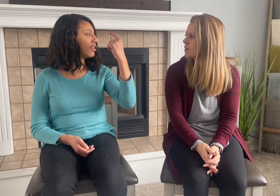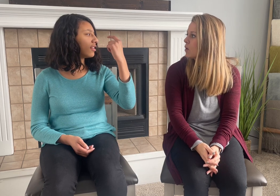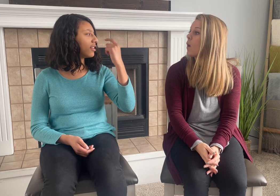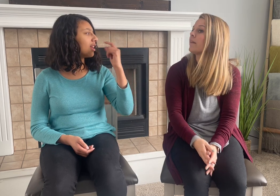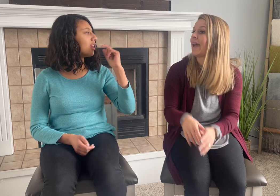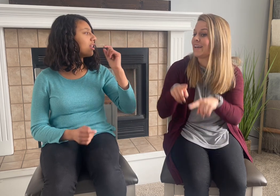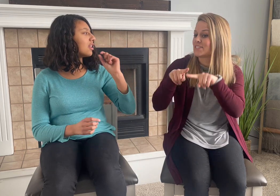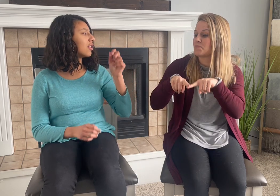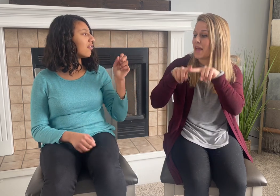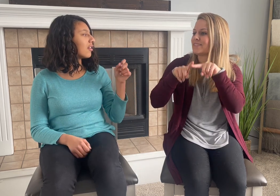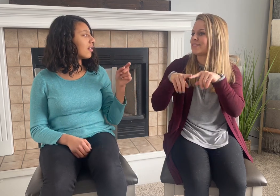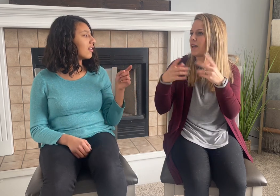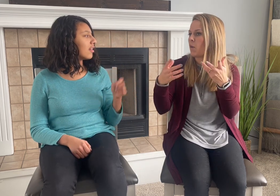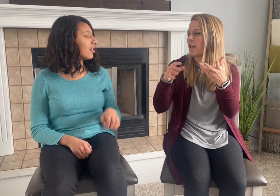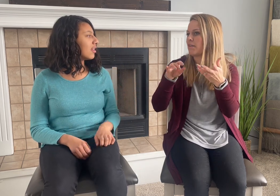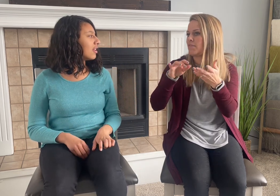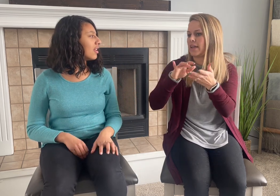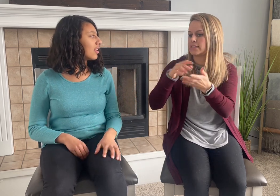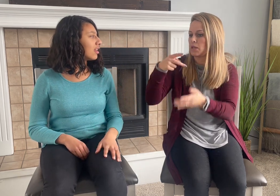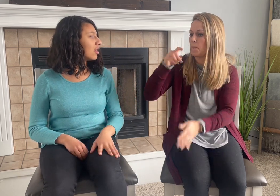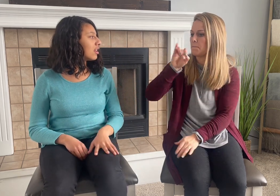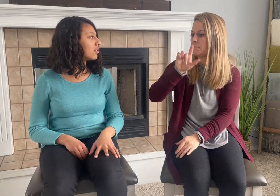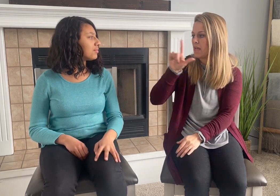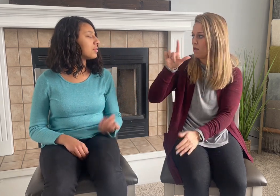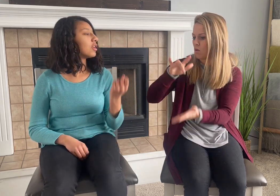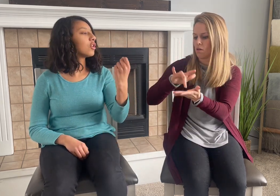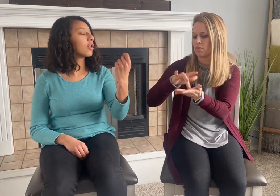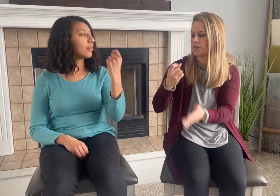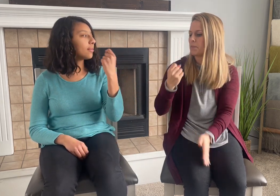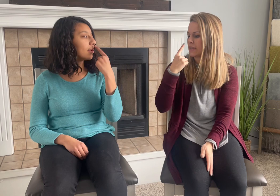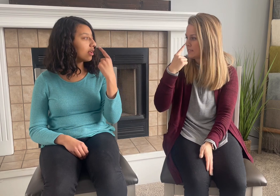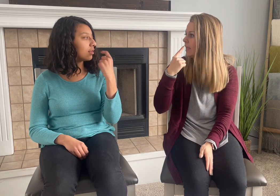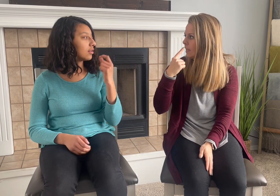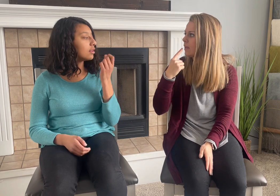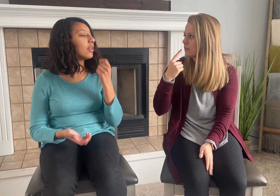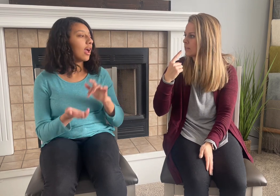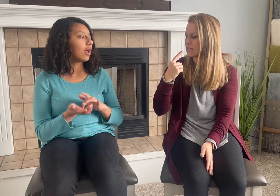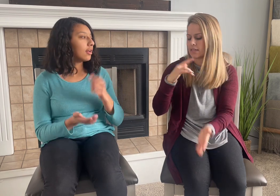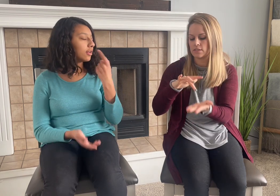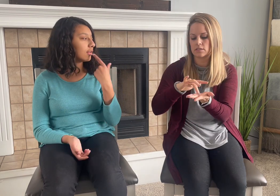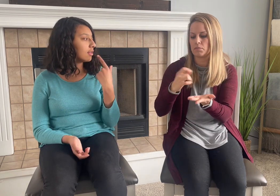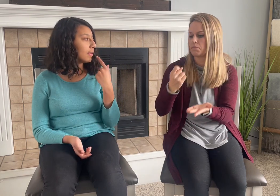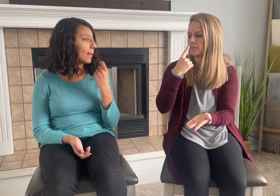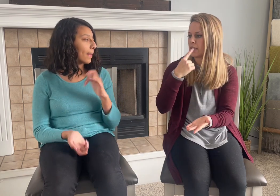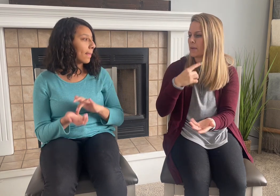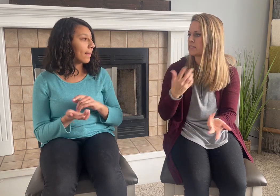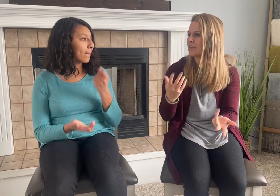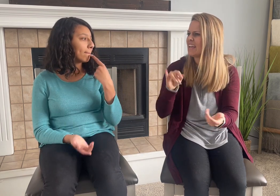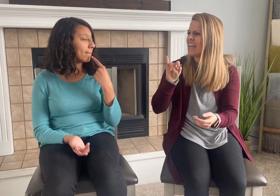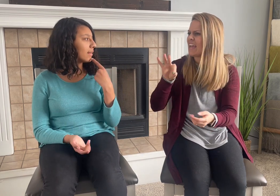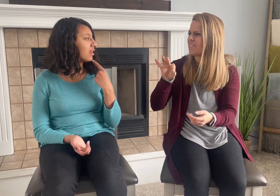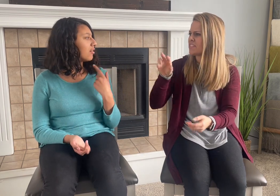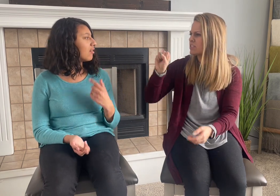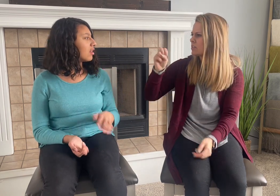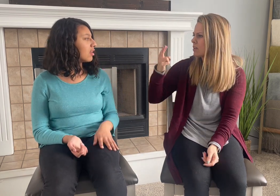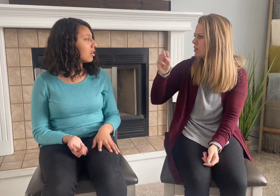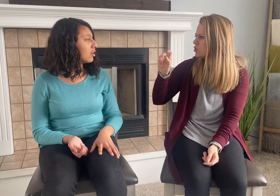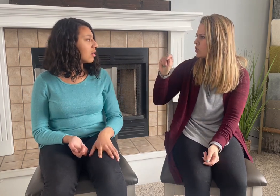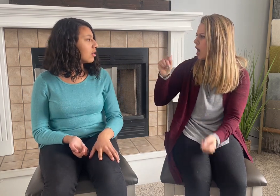Well, yeah, it depends. So if it's a pill, then I'm gonna take it like this. Take medicine. If it's a shot,